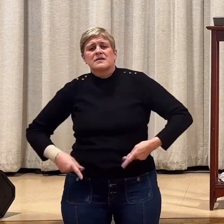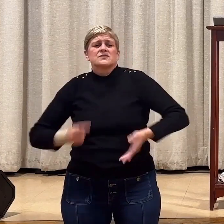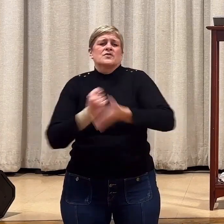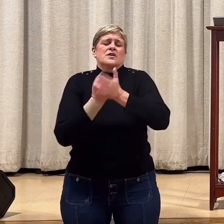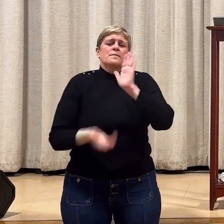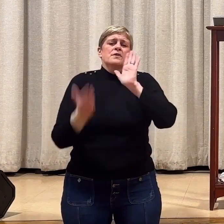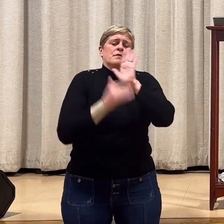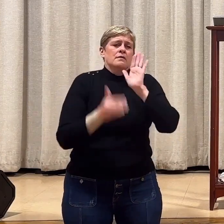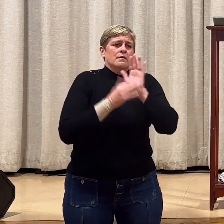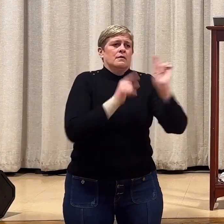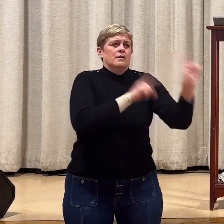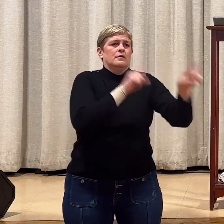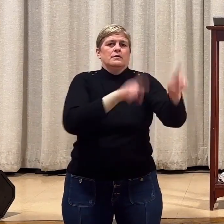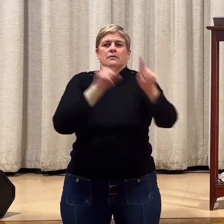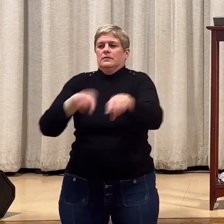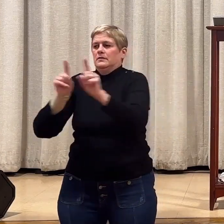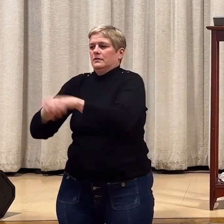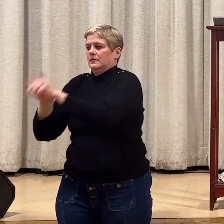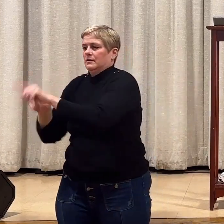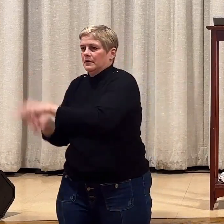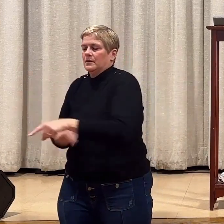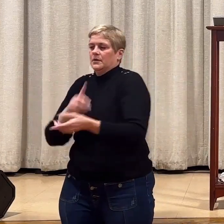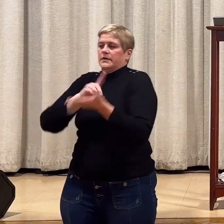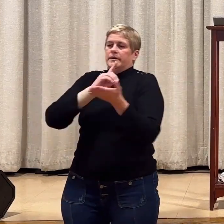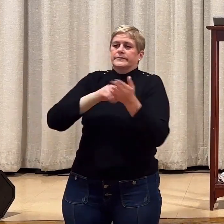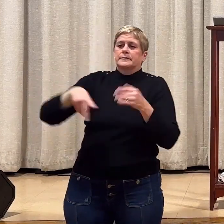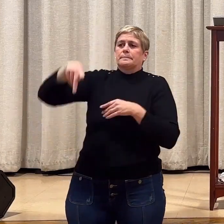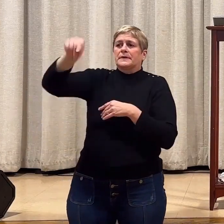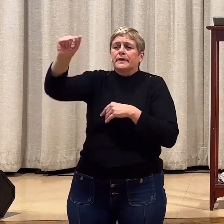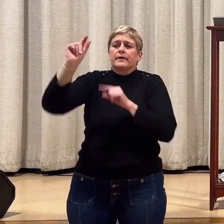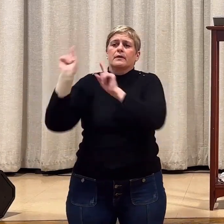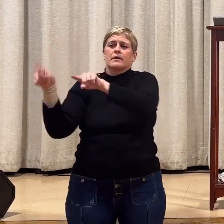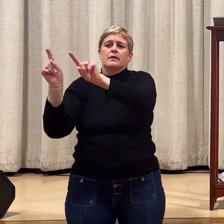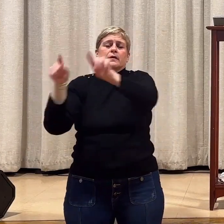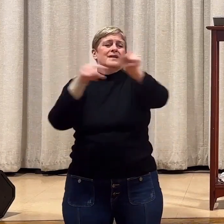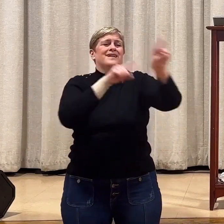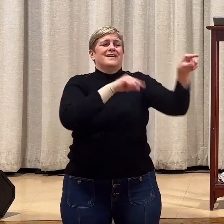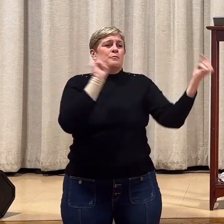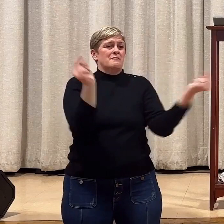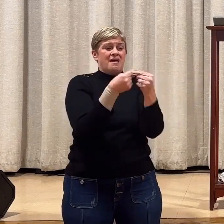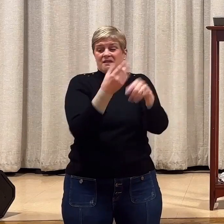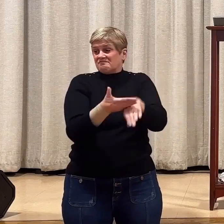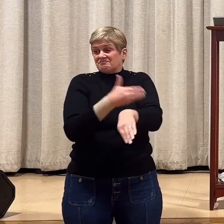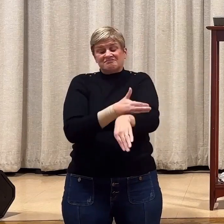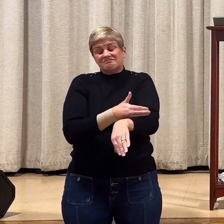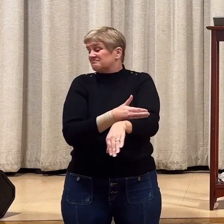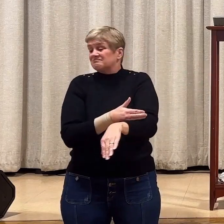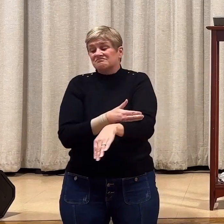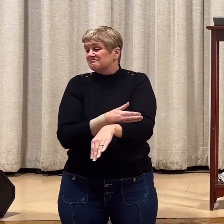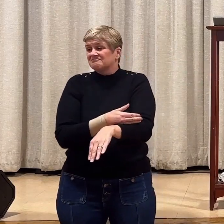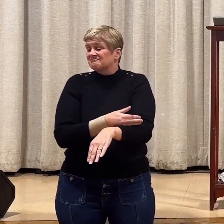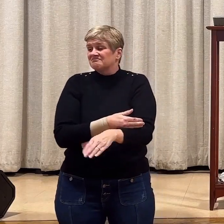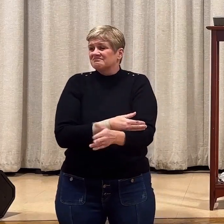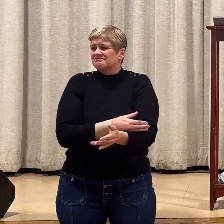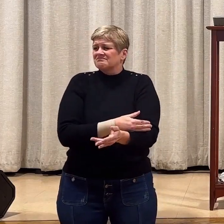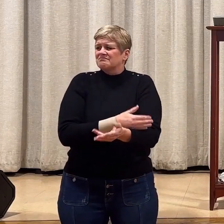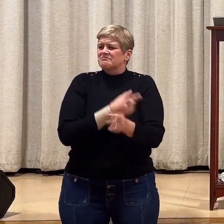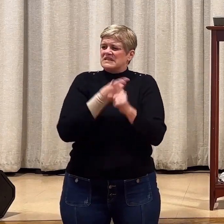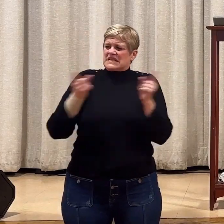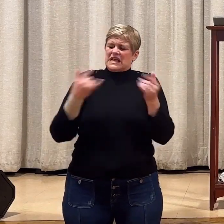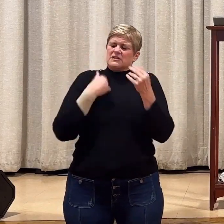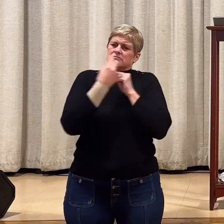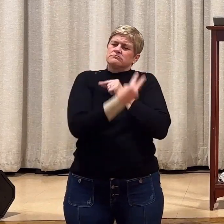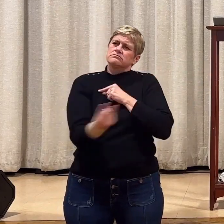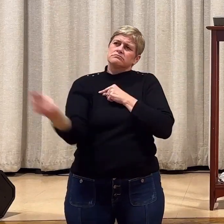doctor, chiropractor, you know, doctors up in Pennsylvania and everything, and the pain wasn't getting better for a while. But I look back on